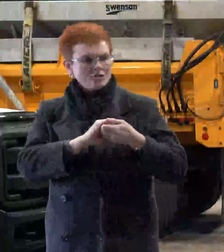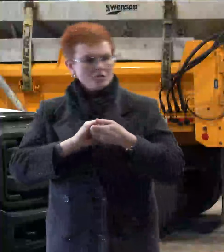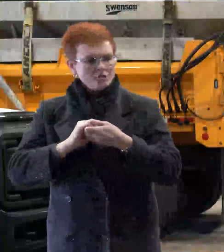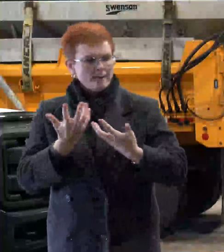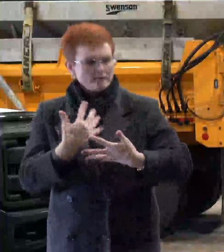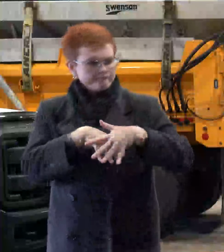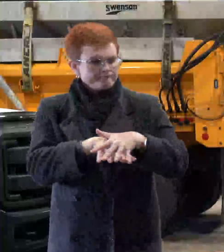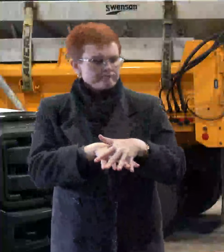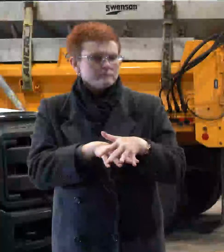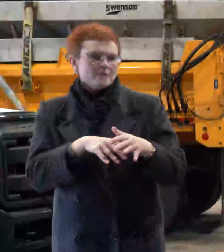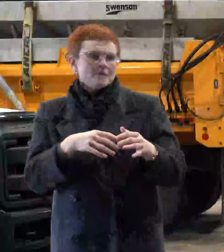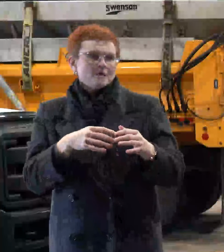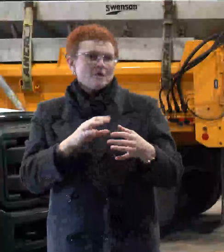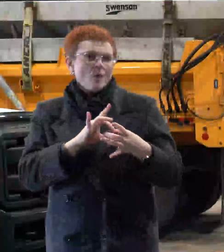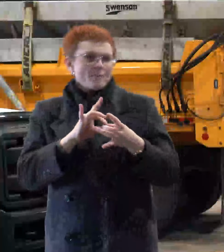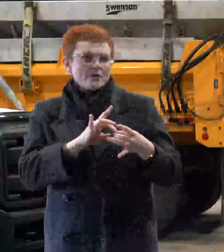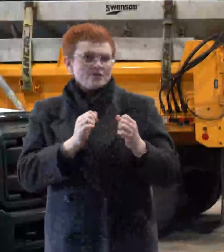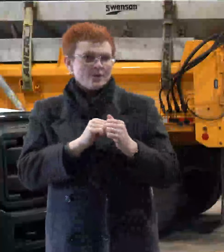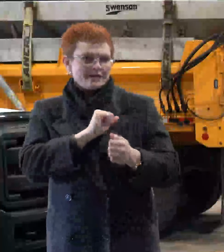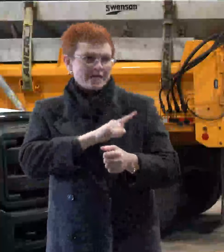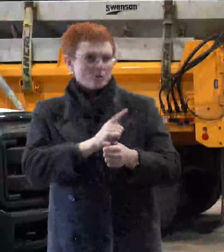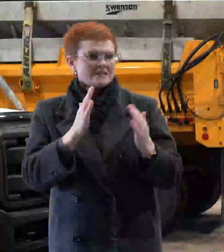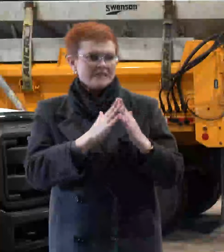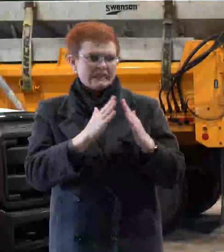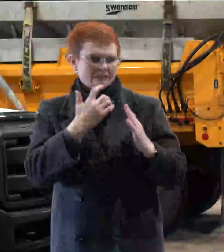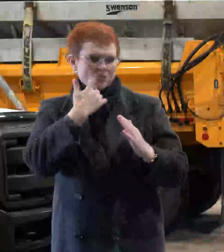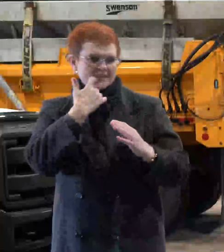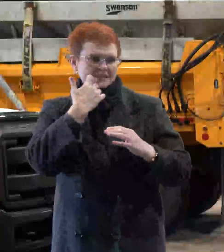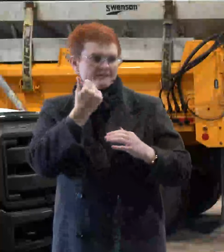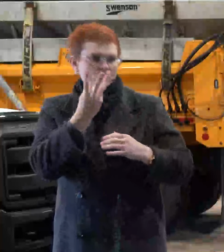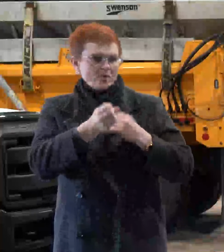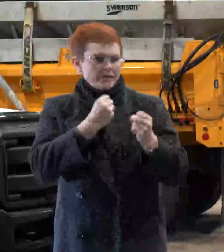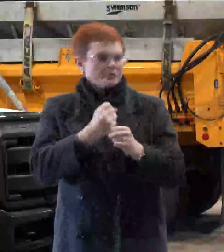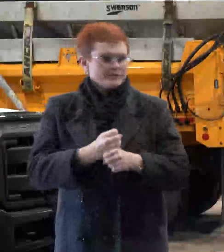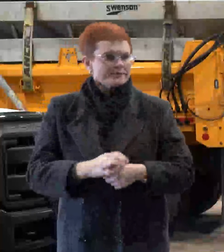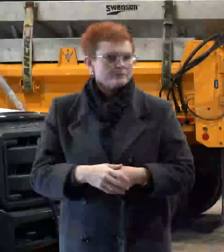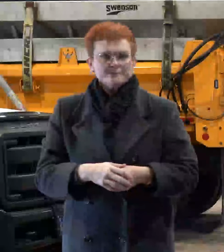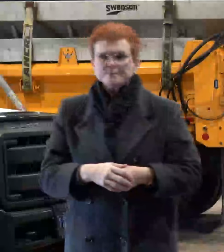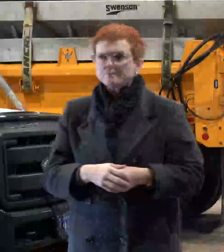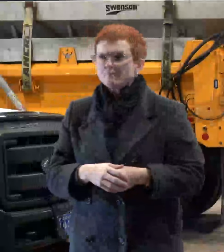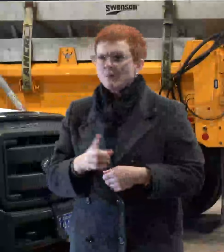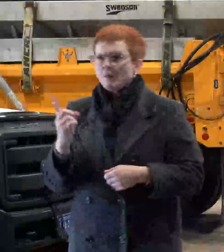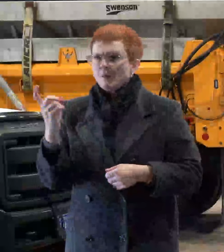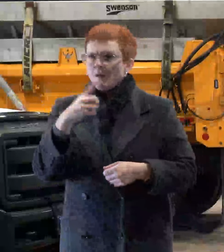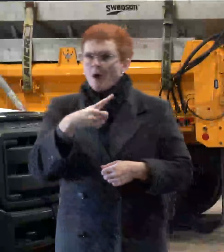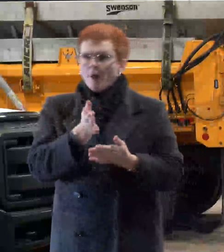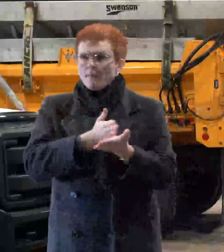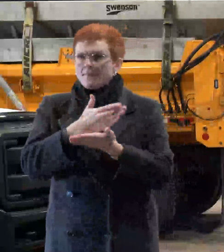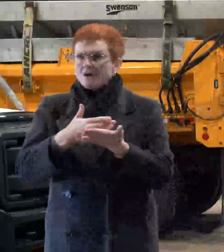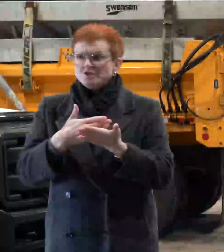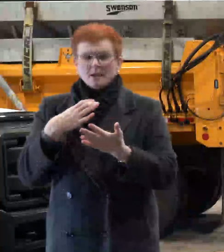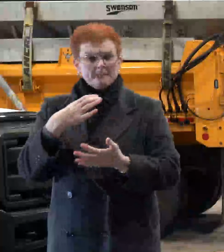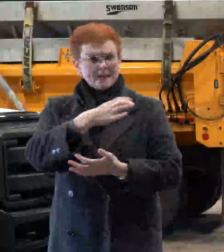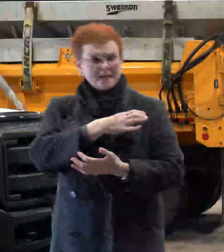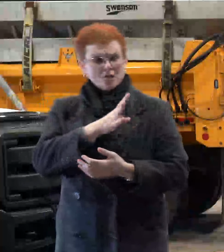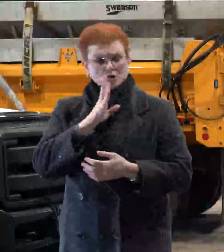collaboration and cooperation with St. Louis City over the past couple of years. Dr. Page, on the budget committee, they're talking